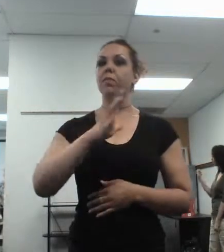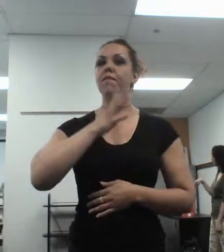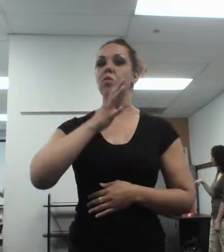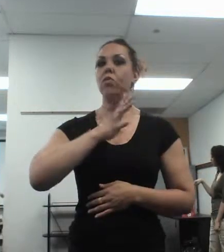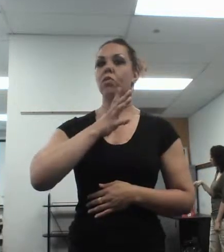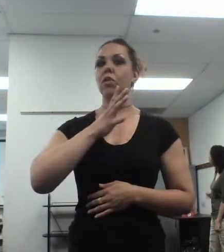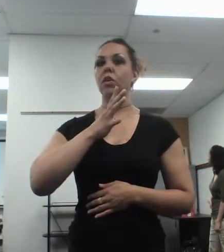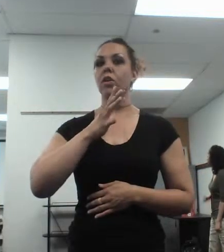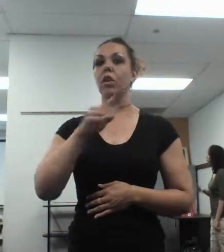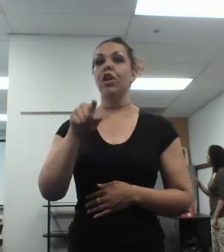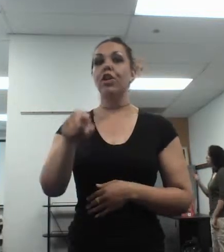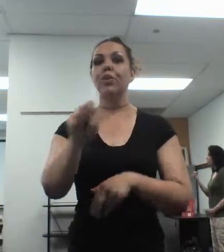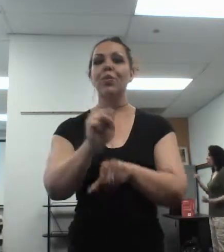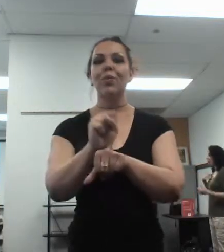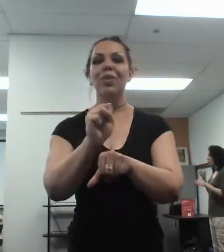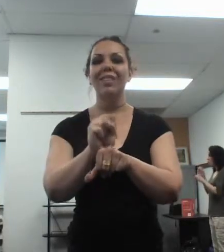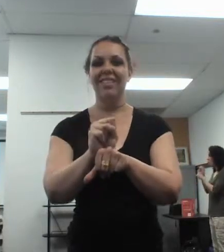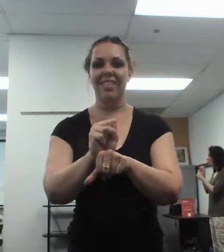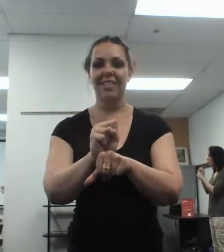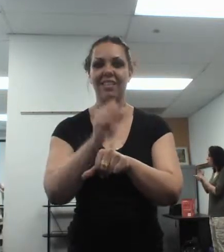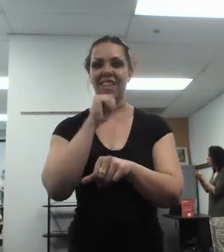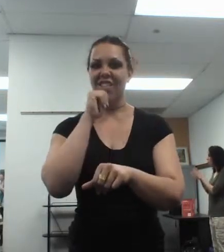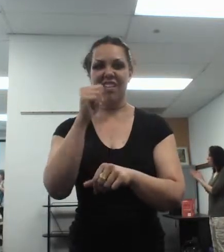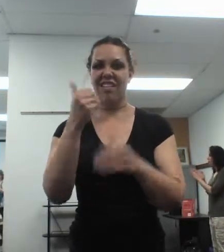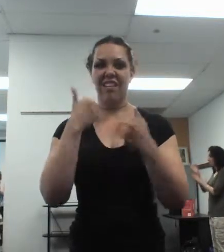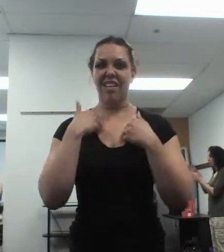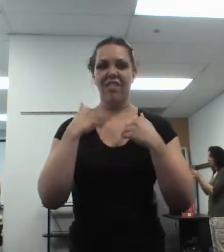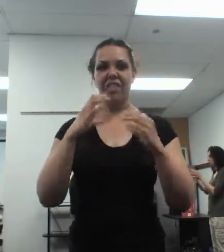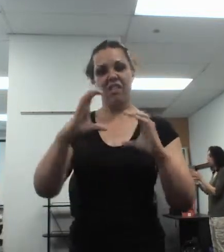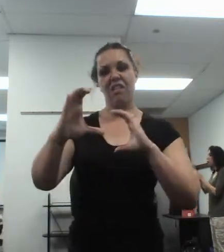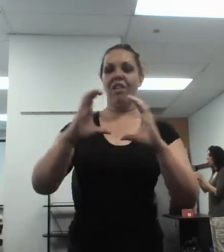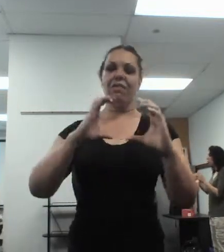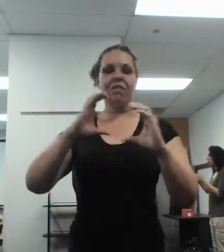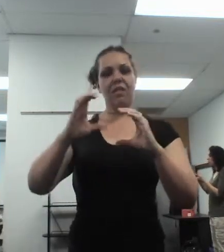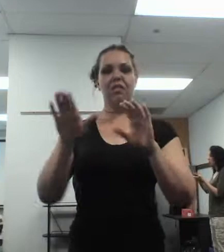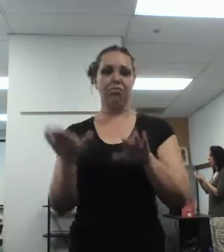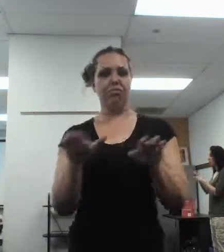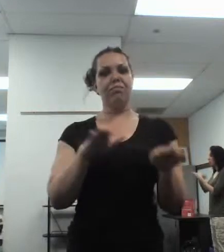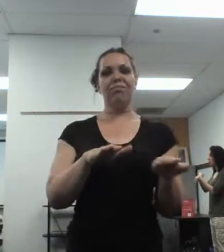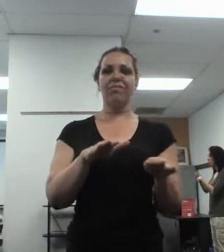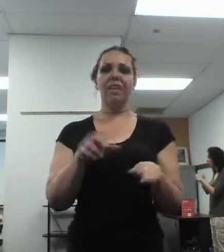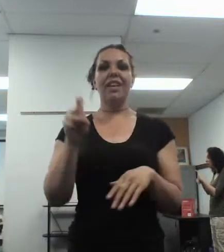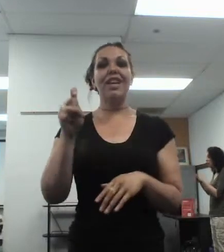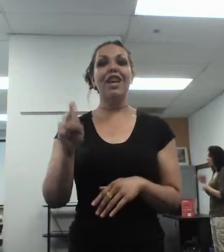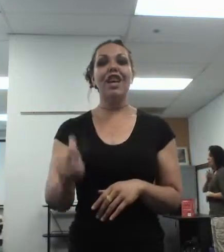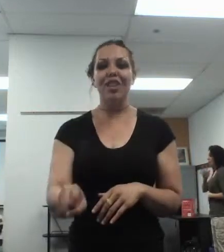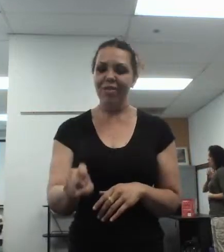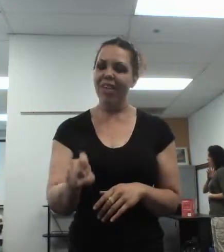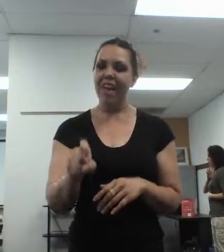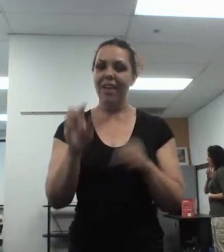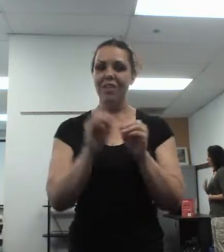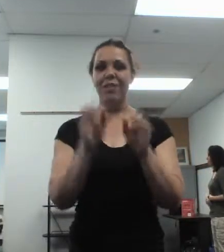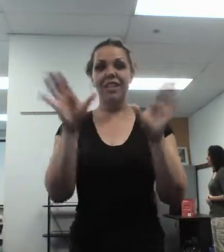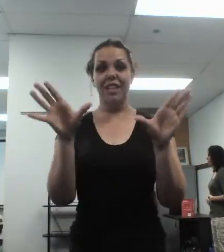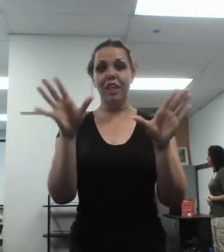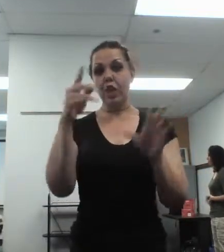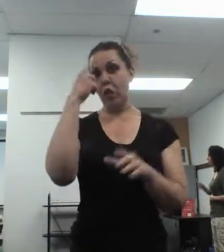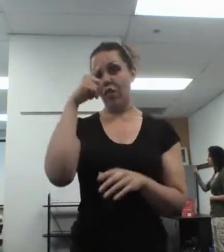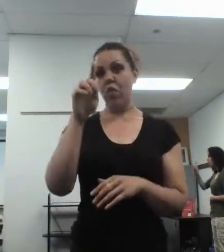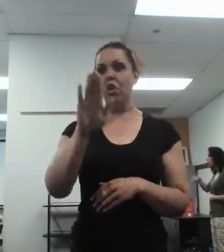not going to be a casual conversation. You have to be uber clear for all of your audience, be it deaf or